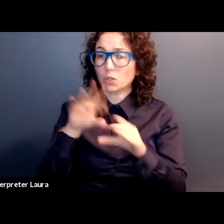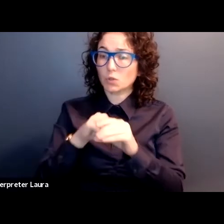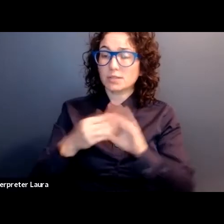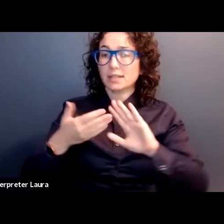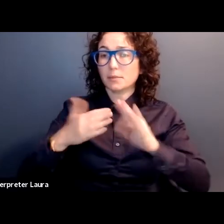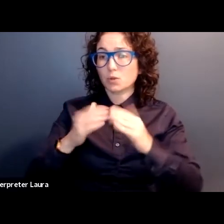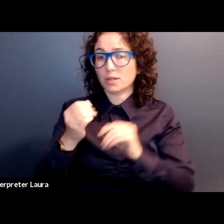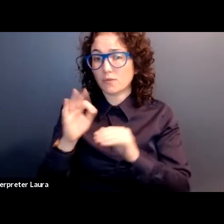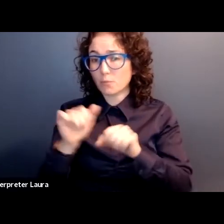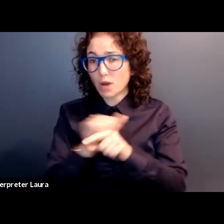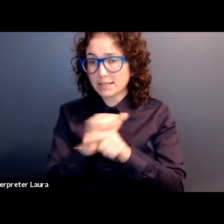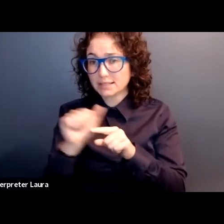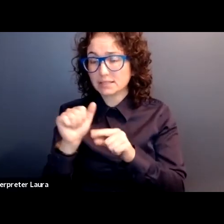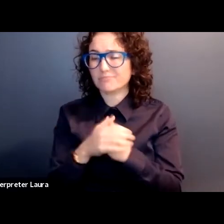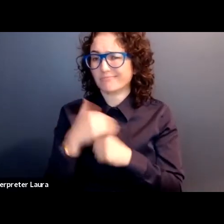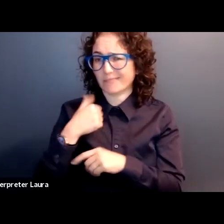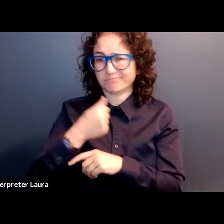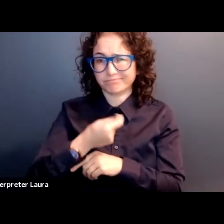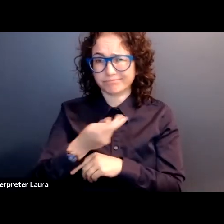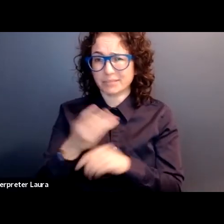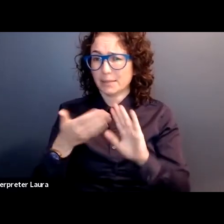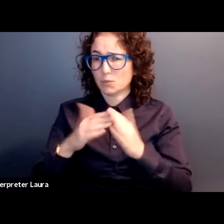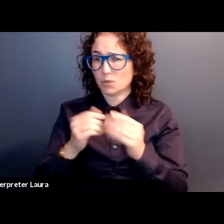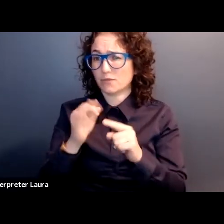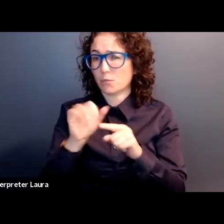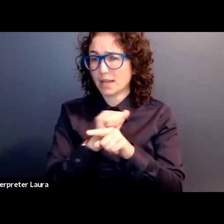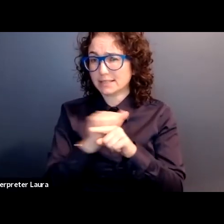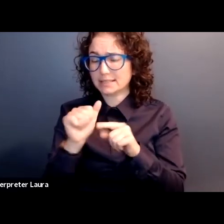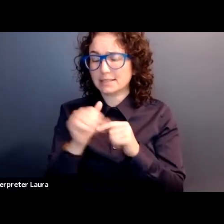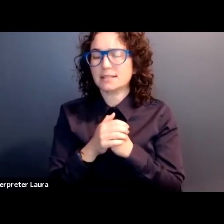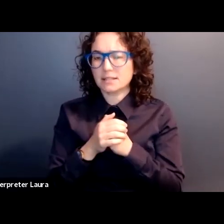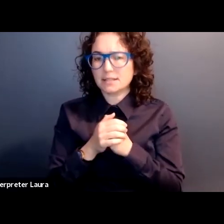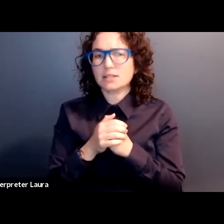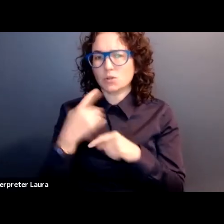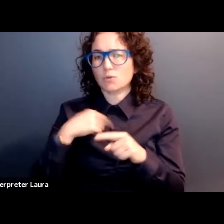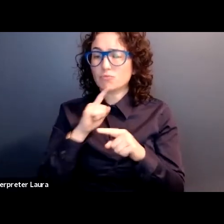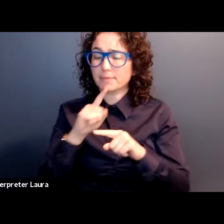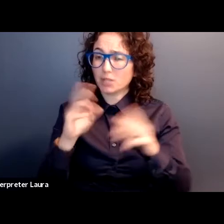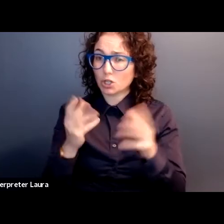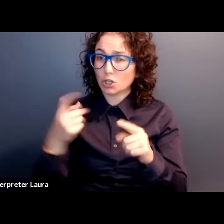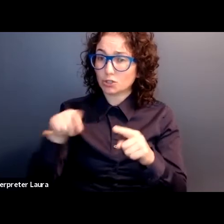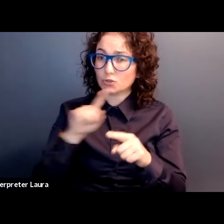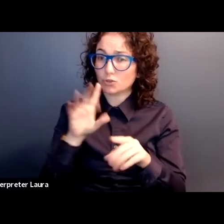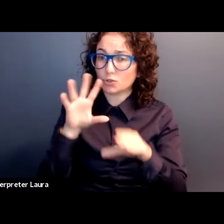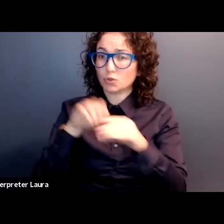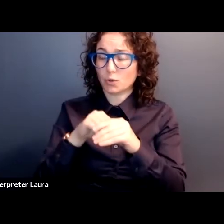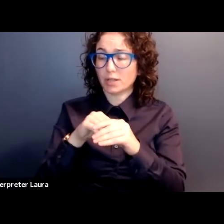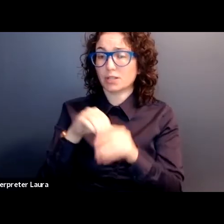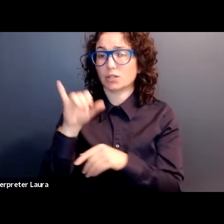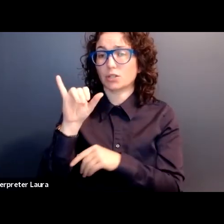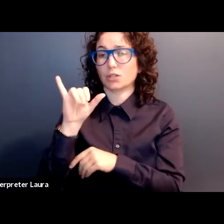of practice. We have several communities of practice which we encourage you to join on